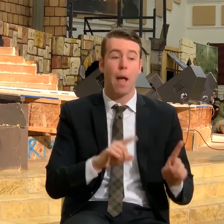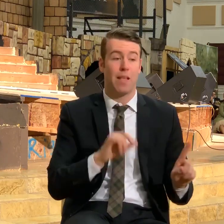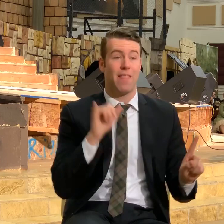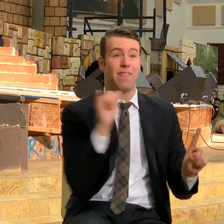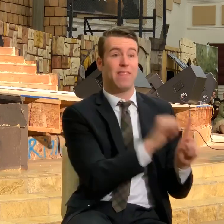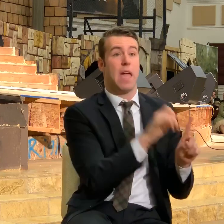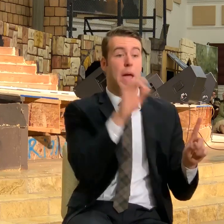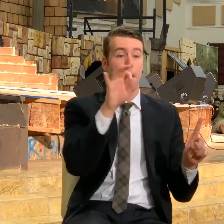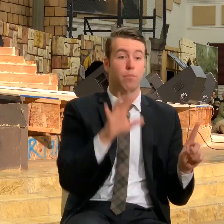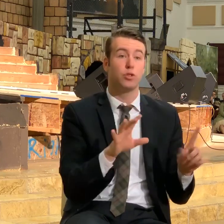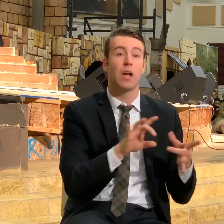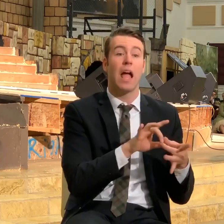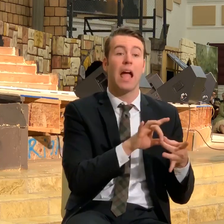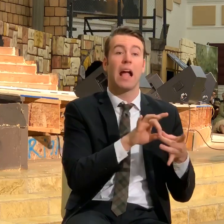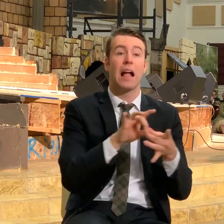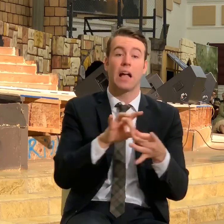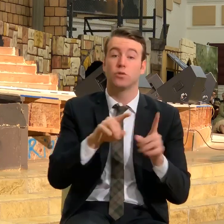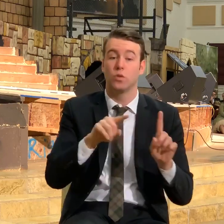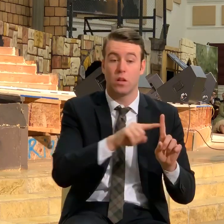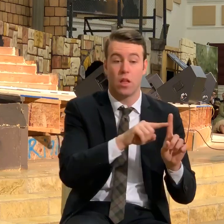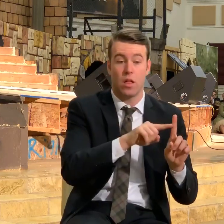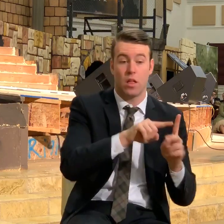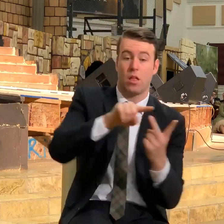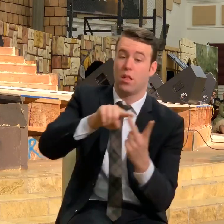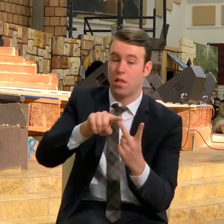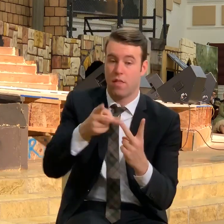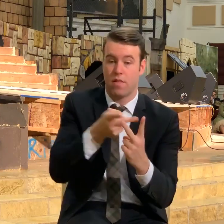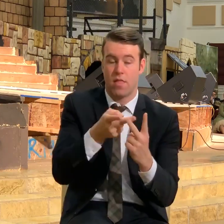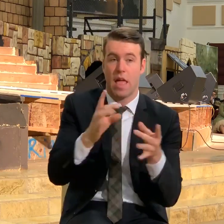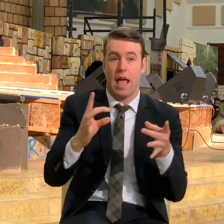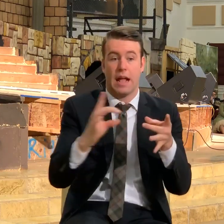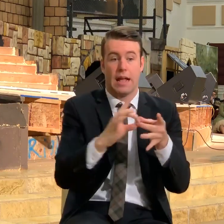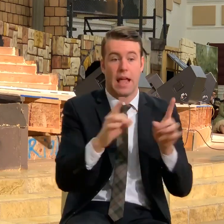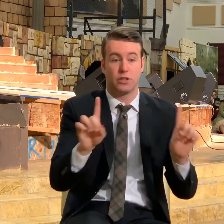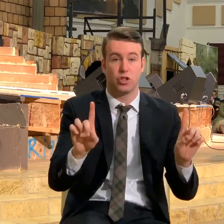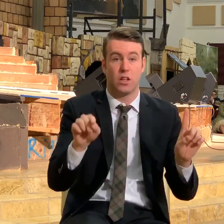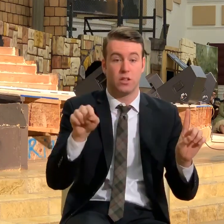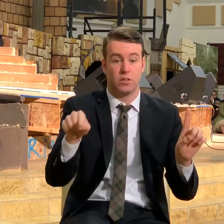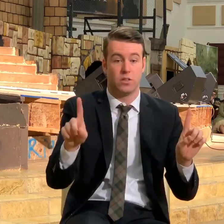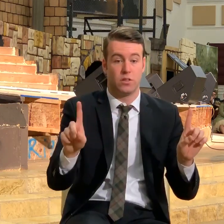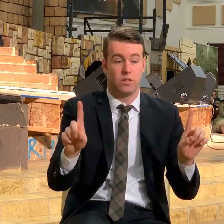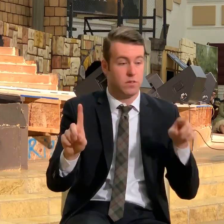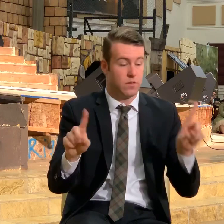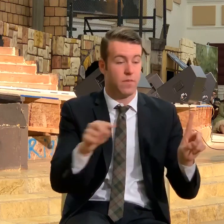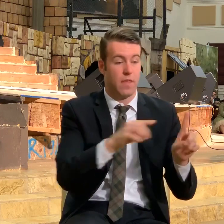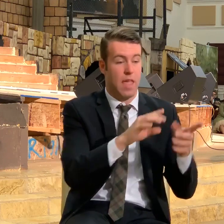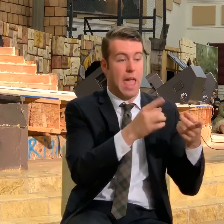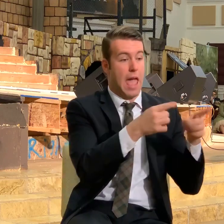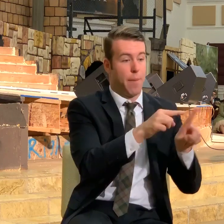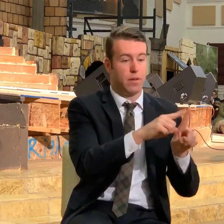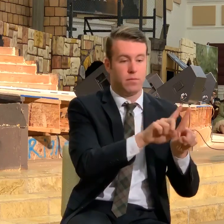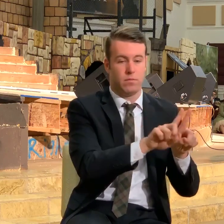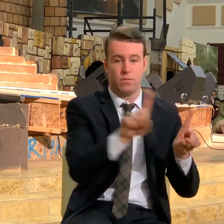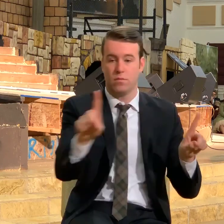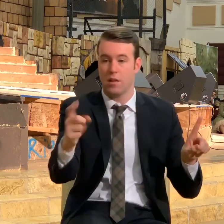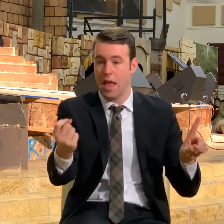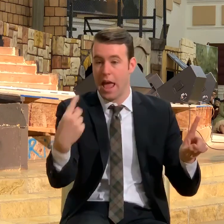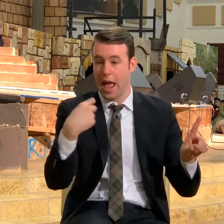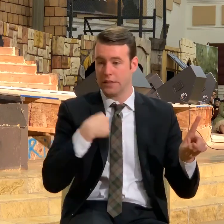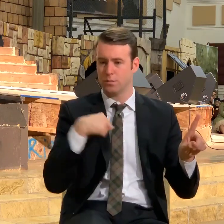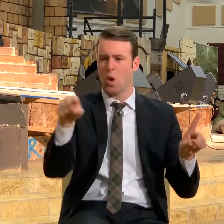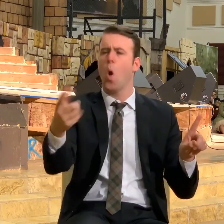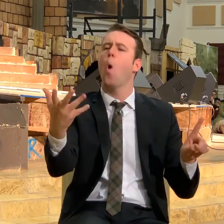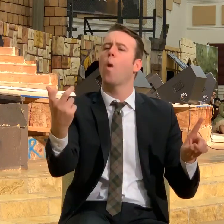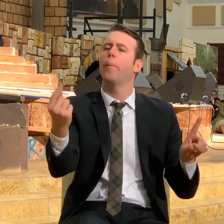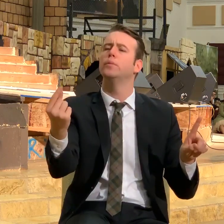preacher was connected with another preacher friend of mine, and he kind of got word, and he asked me, said, "Well, what do you want me to do about